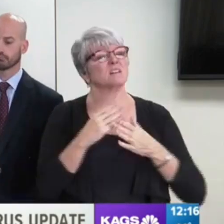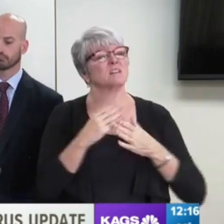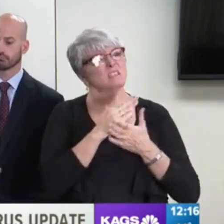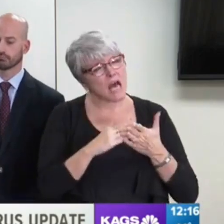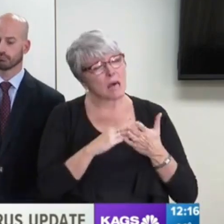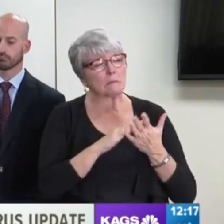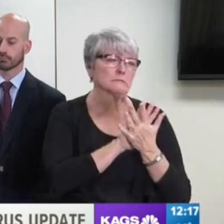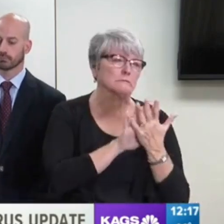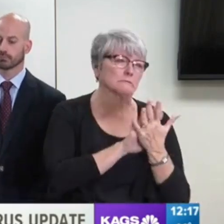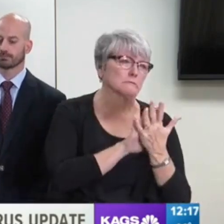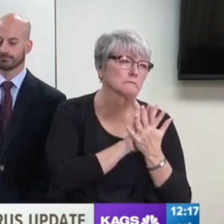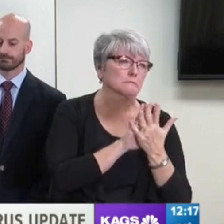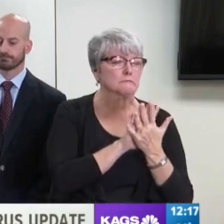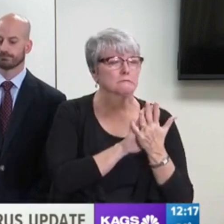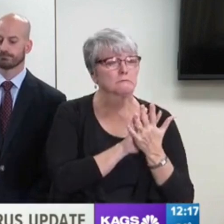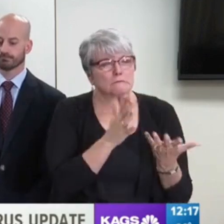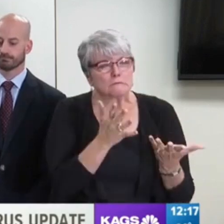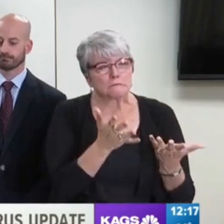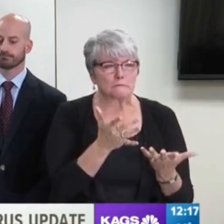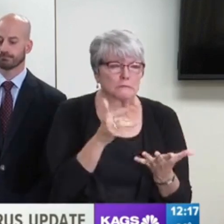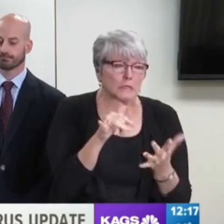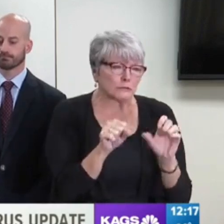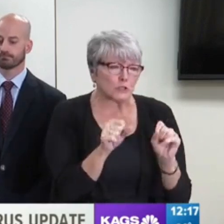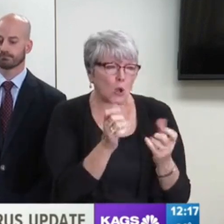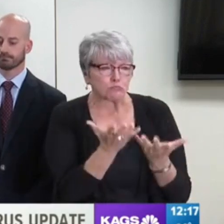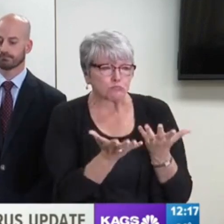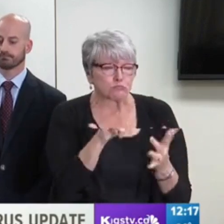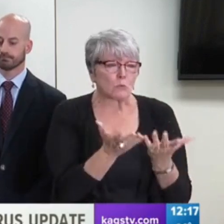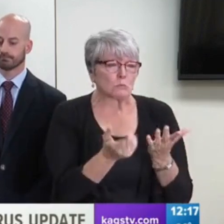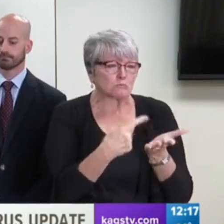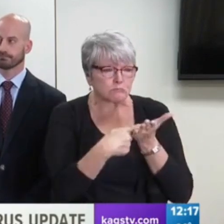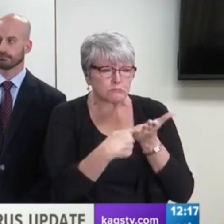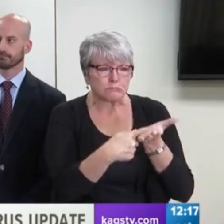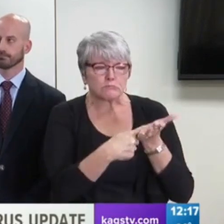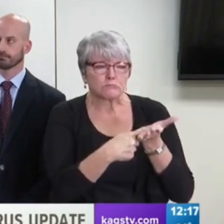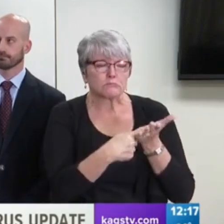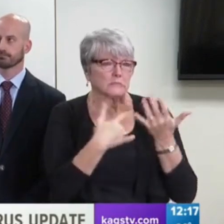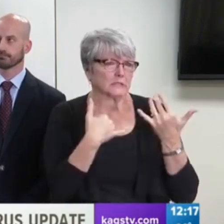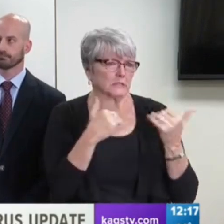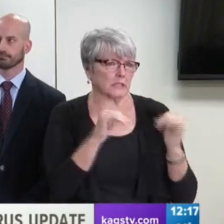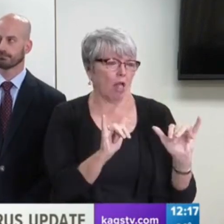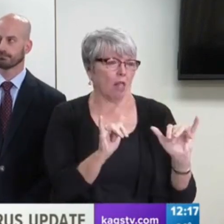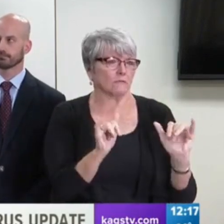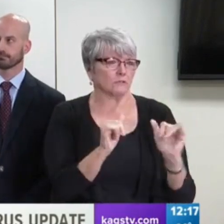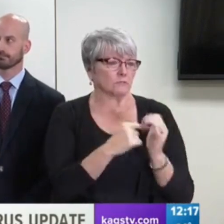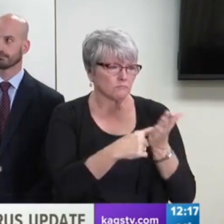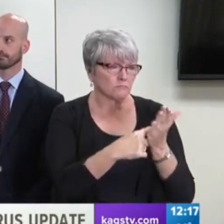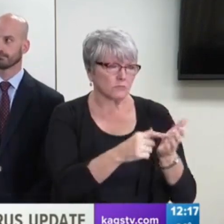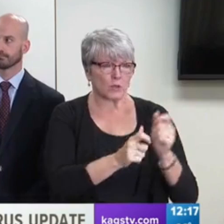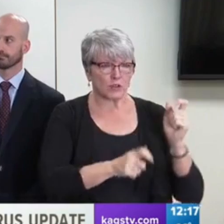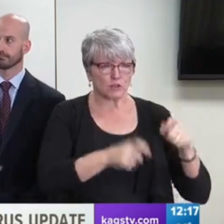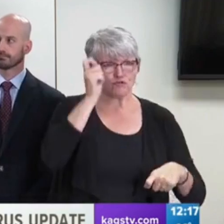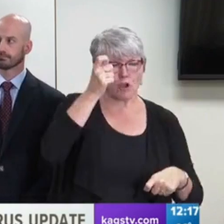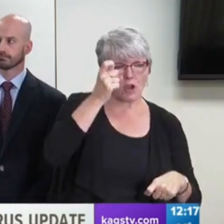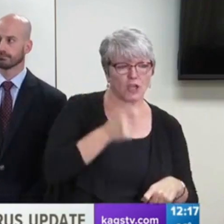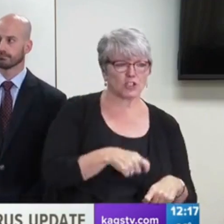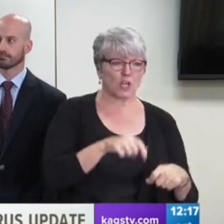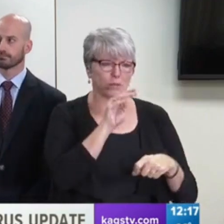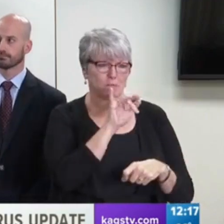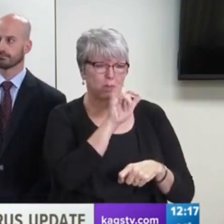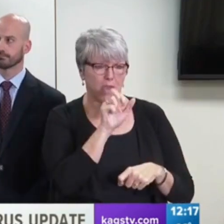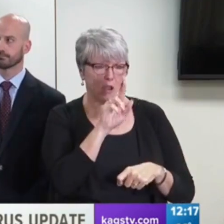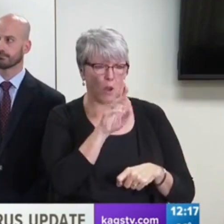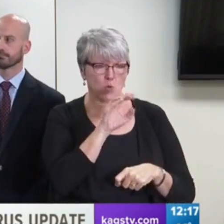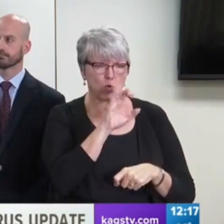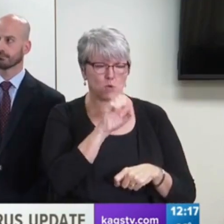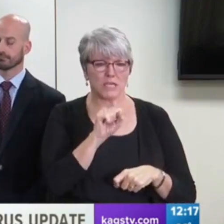them, there's areas of gray, and we have conversations, and I'll continue to do that with the judge, with Mayor Mooney, with